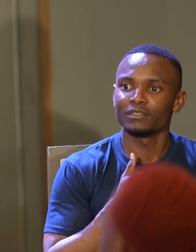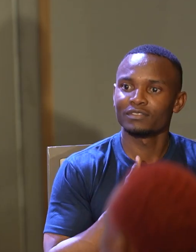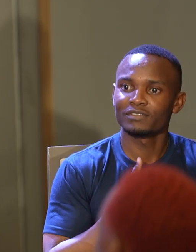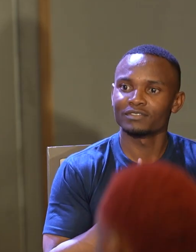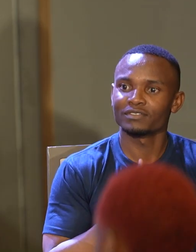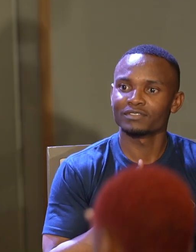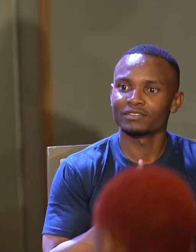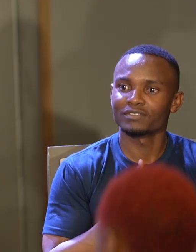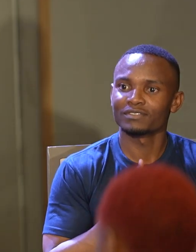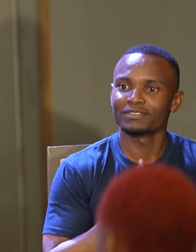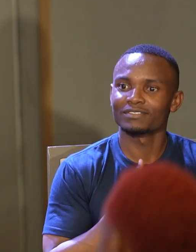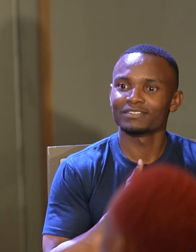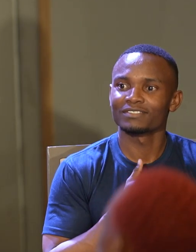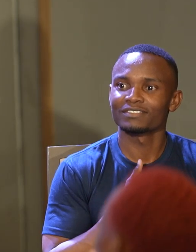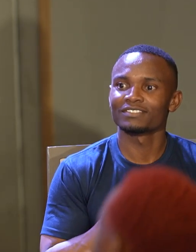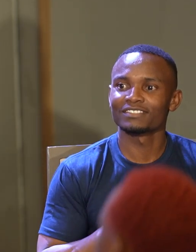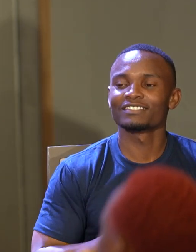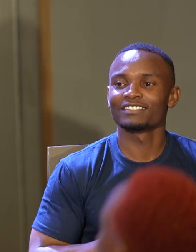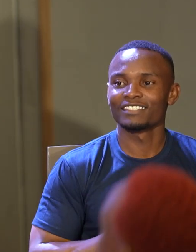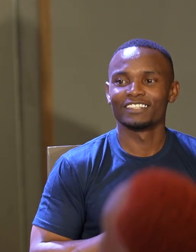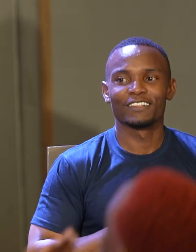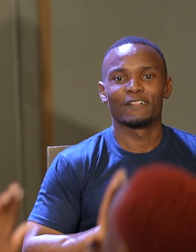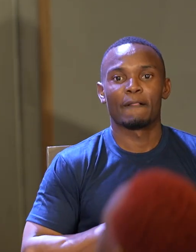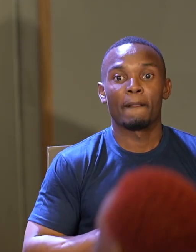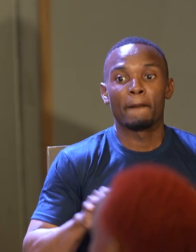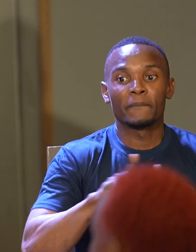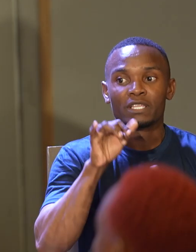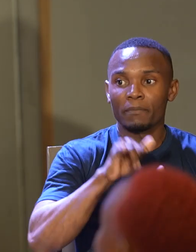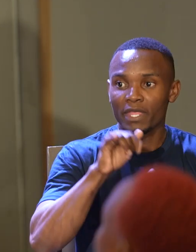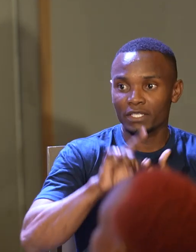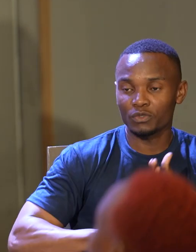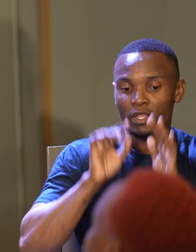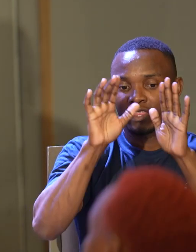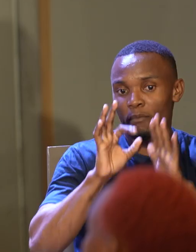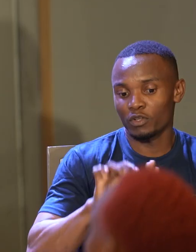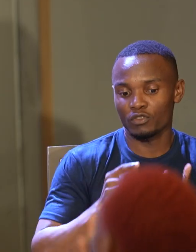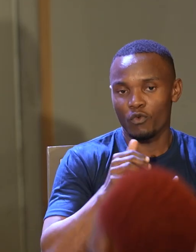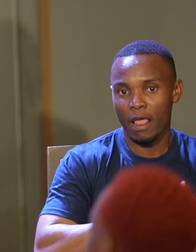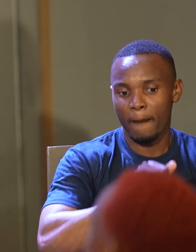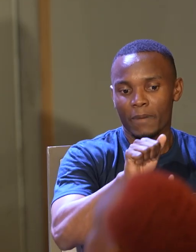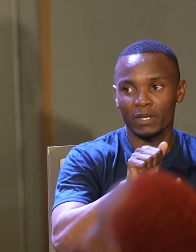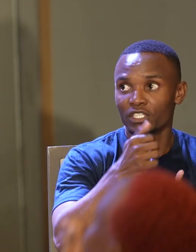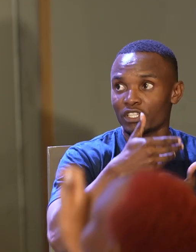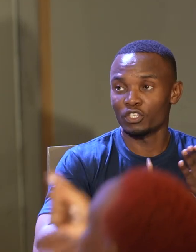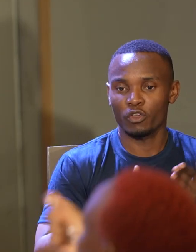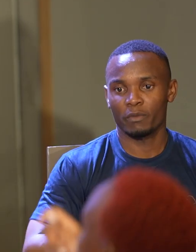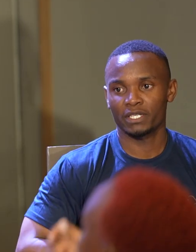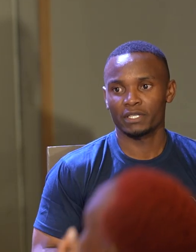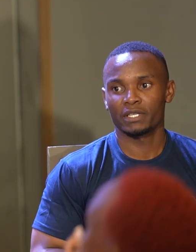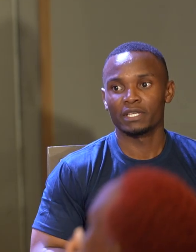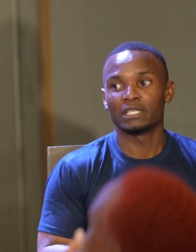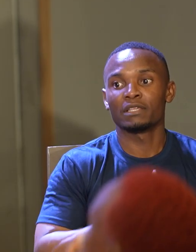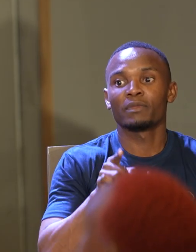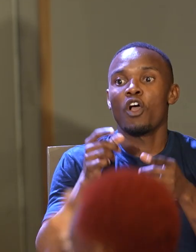government document. That is the essence of publishing these documents in a Kenya Gazette. So